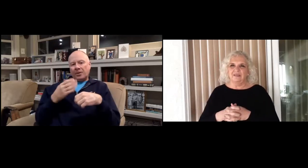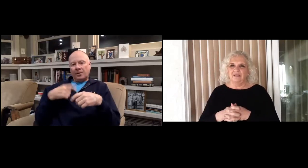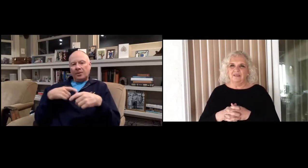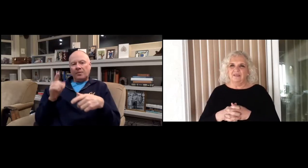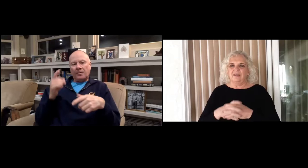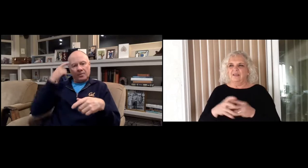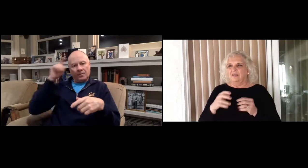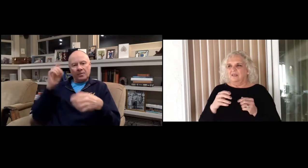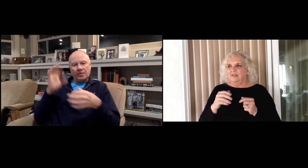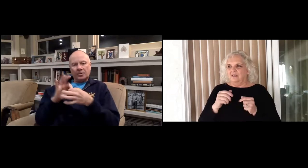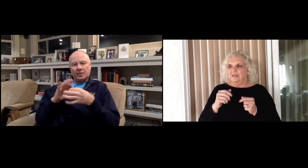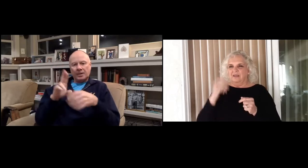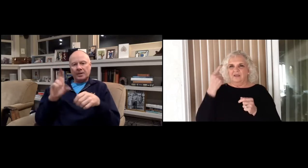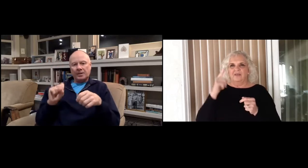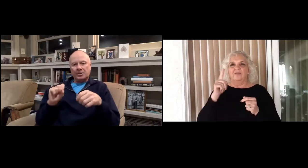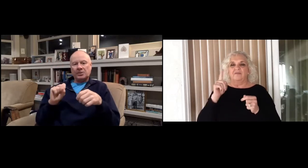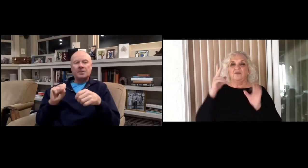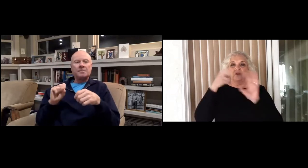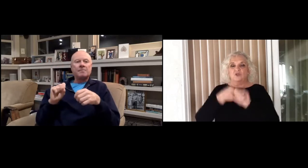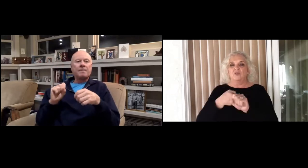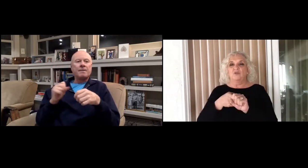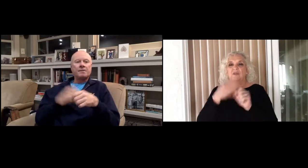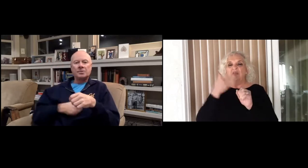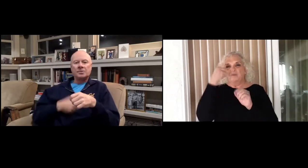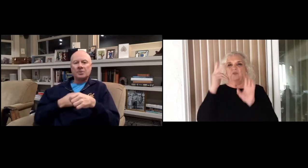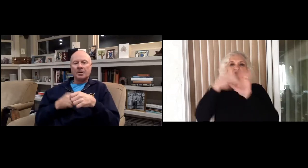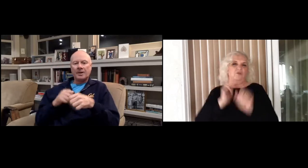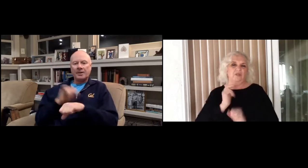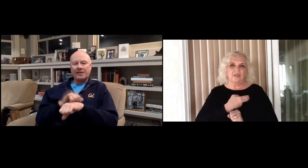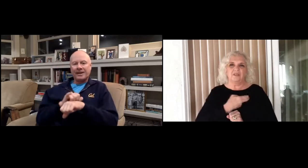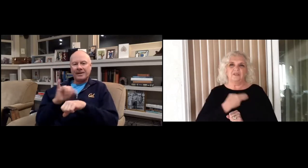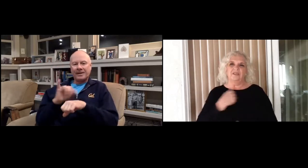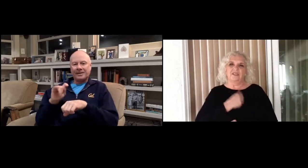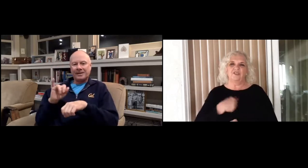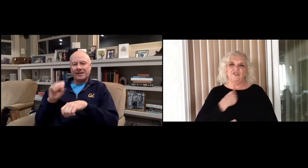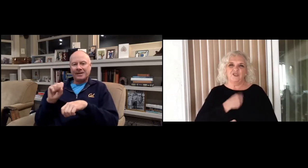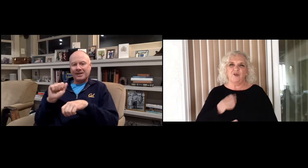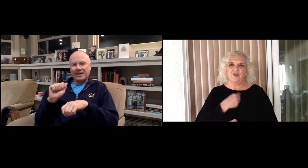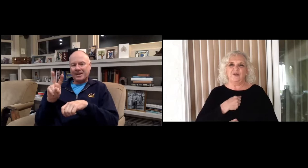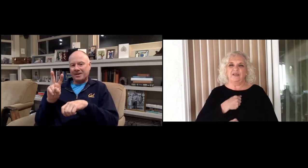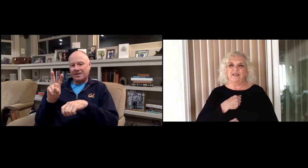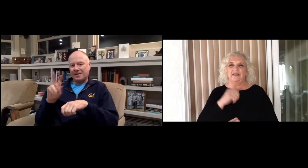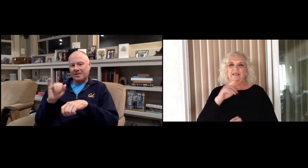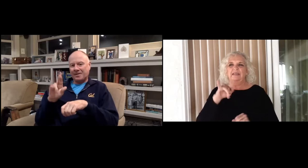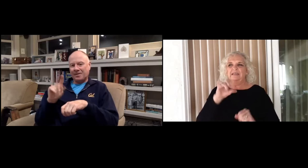Thank you for joining us. Sorry that it is